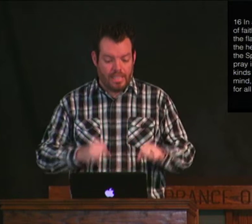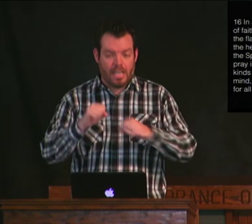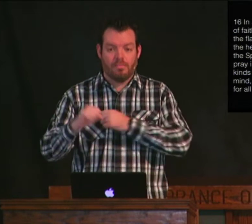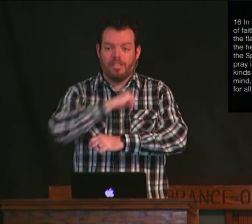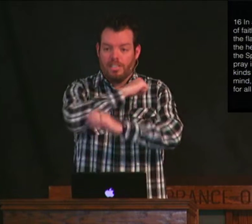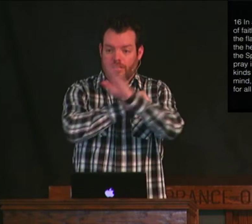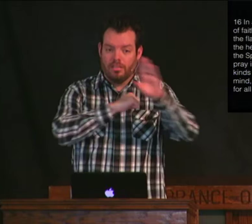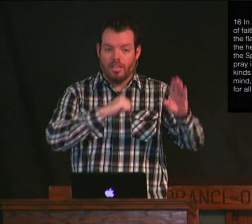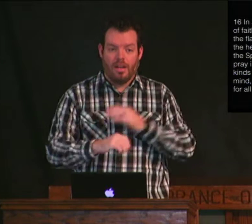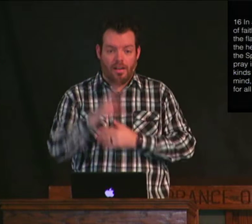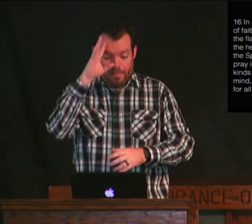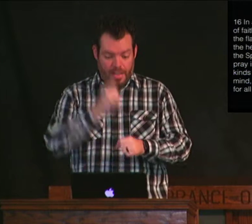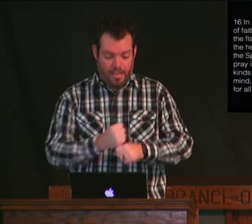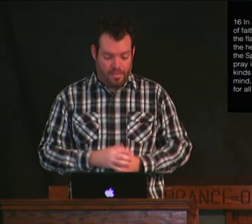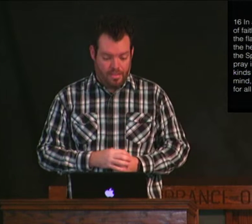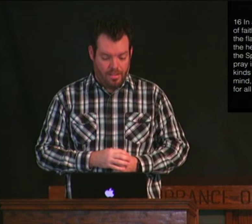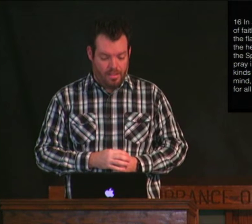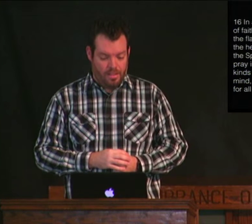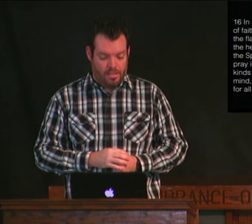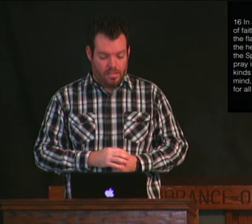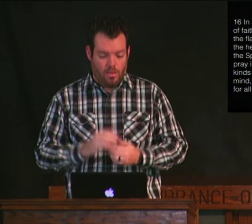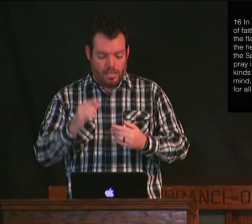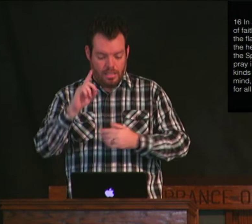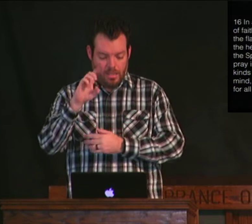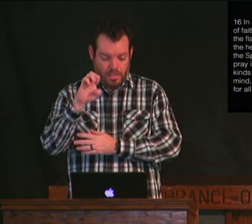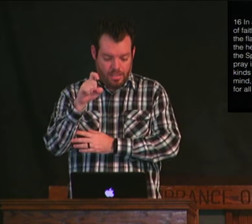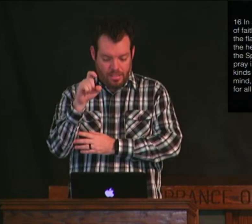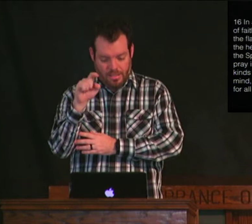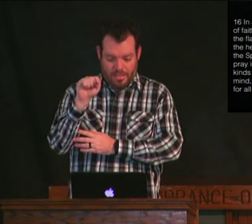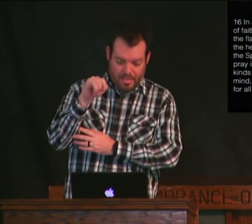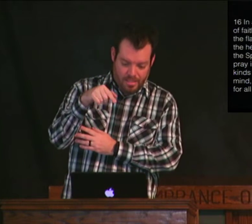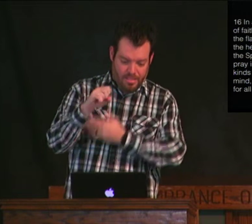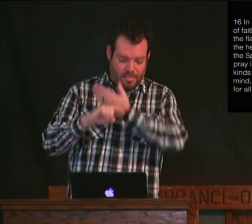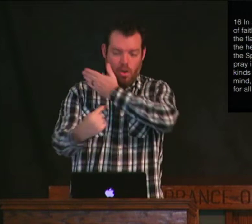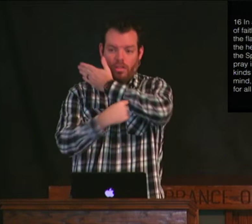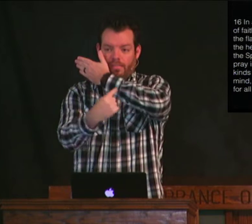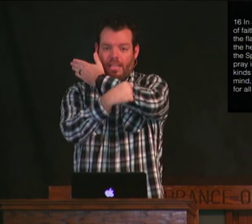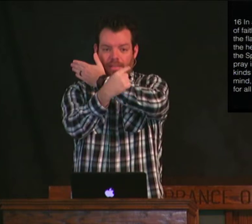take up the shield of faith so you extinguish all the flaming